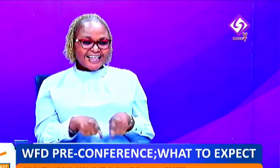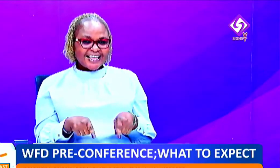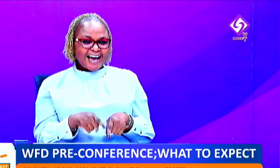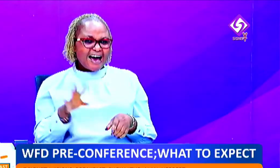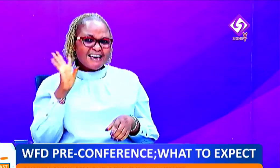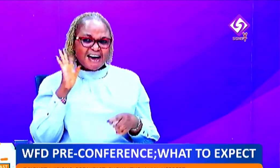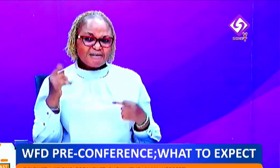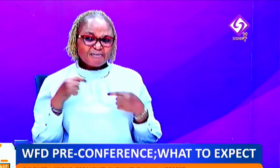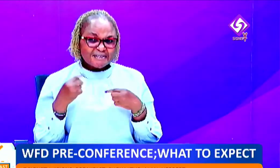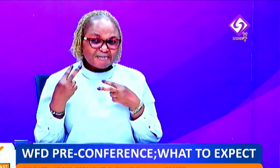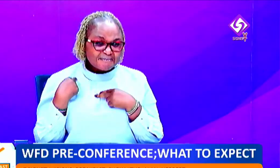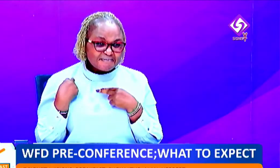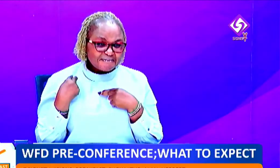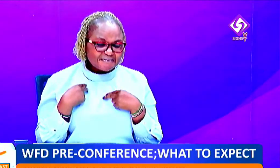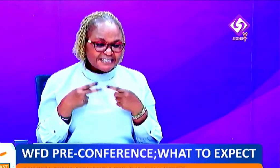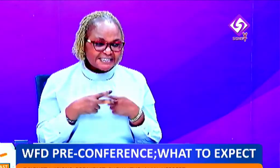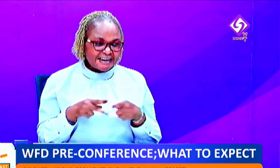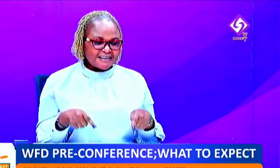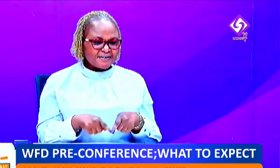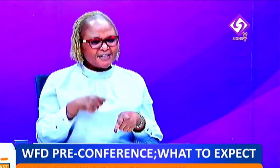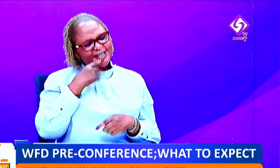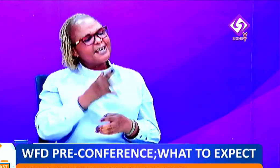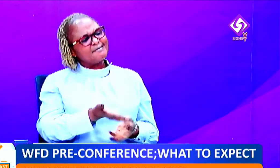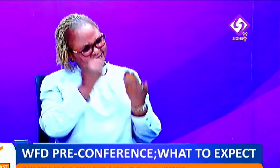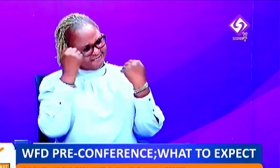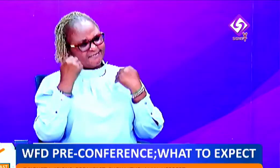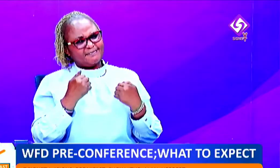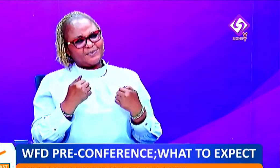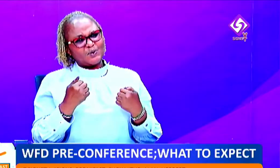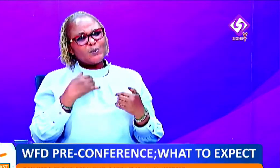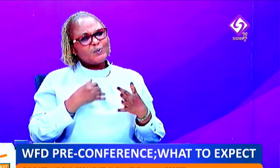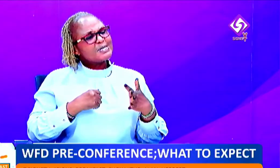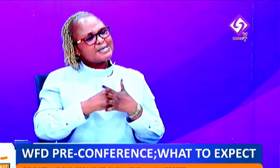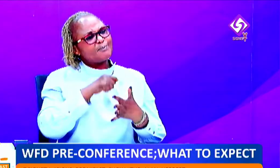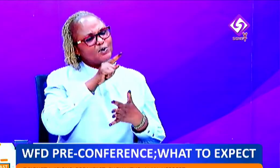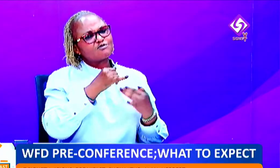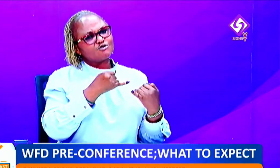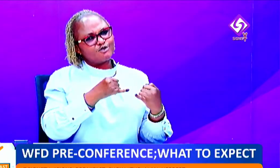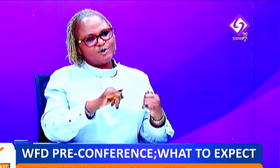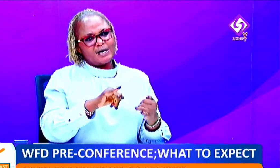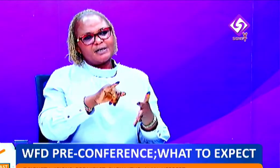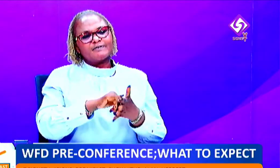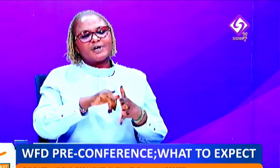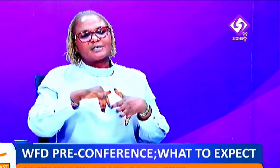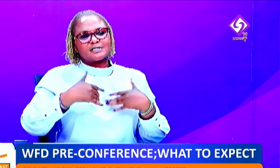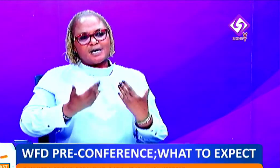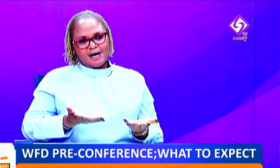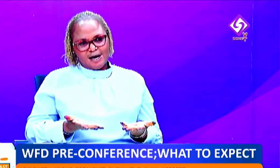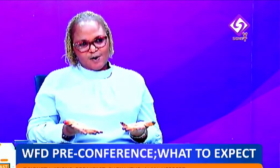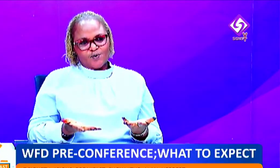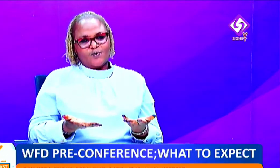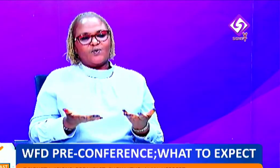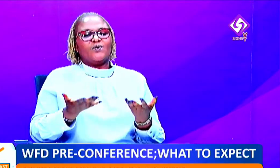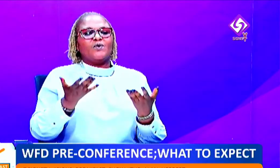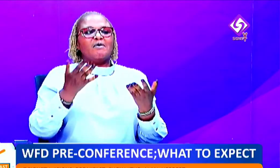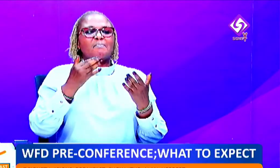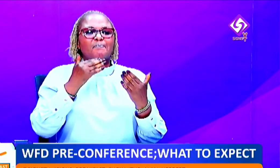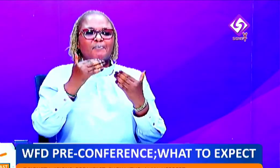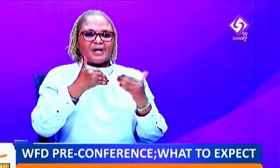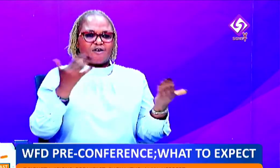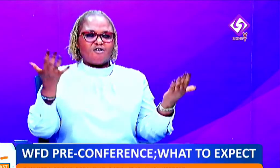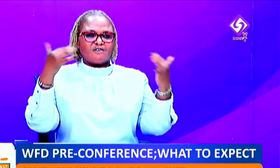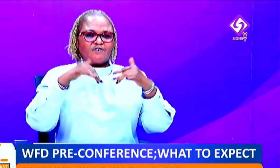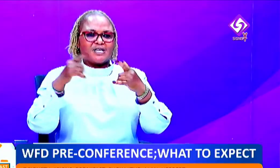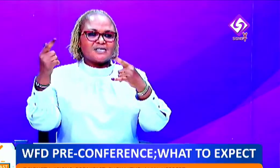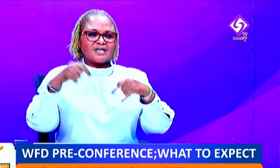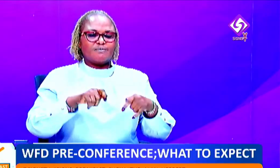can't you host a platform for people to come and discuss these issues? And I was a bit scared. I wasn't ready to take this up. I felt, do I